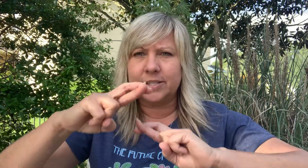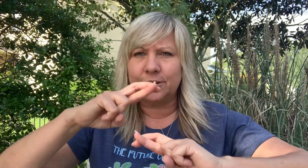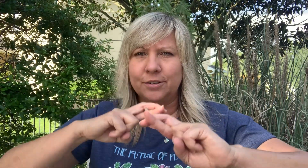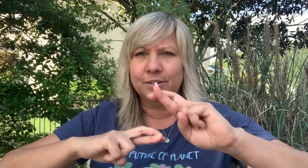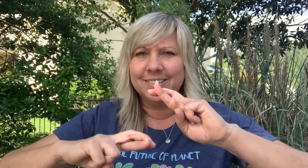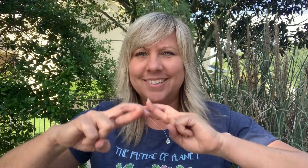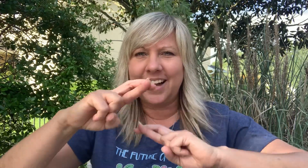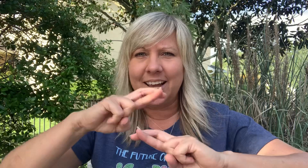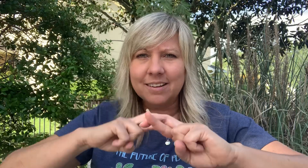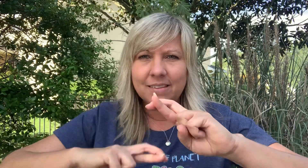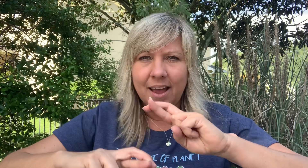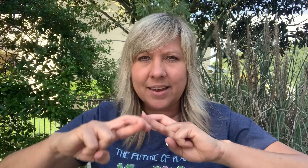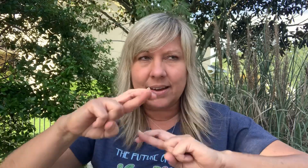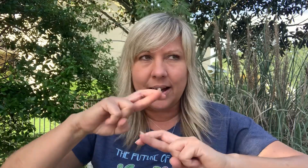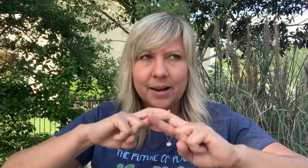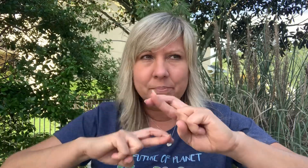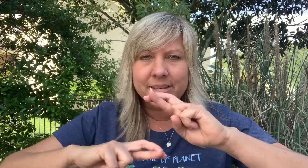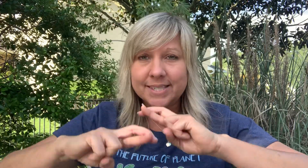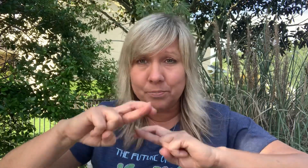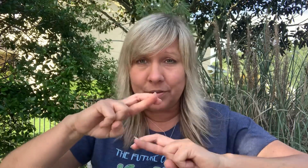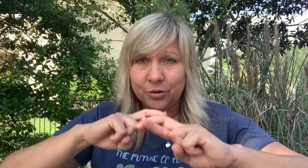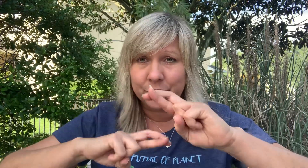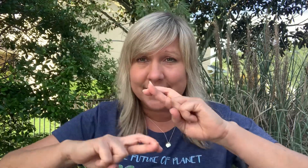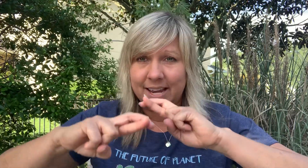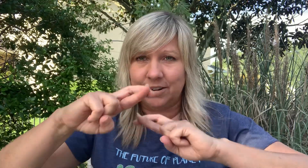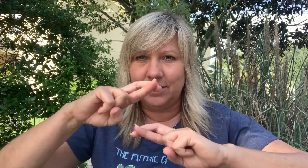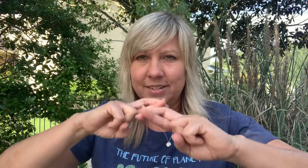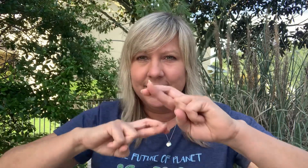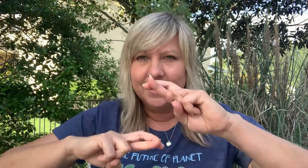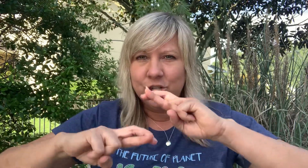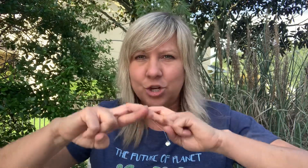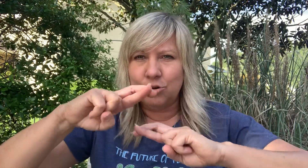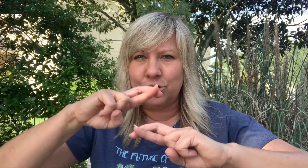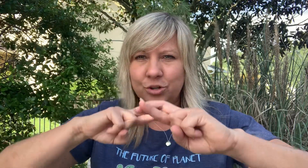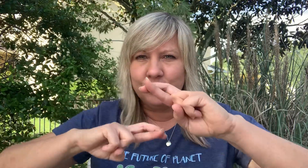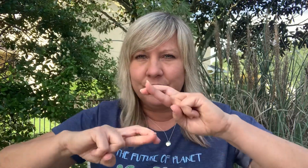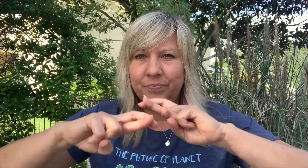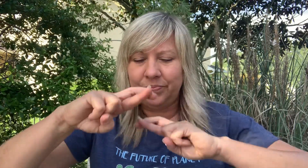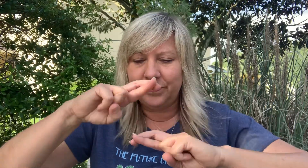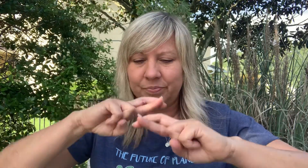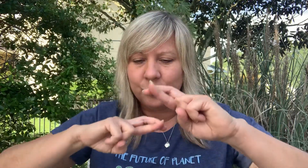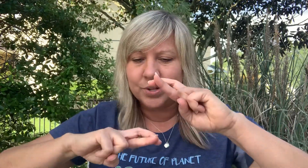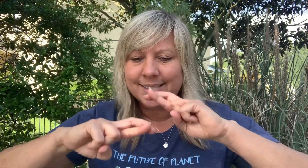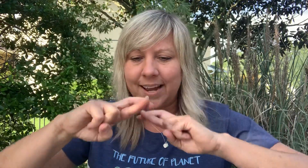circle. Kind of like the symbol for recycle shows you. Recycle.